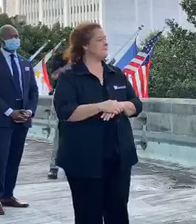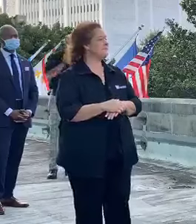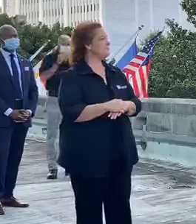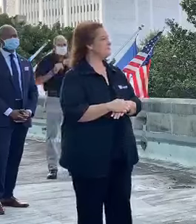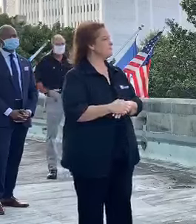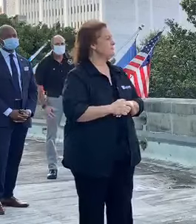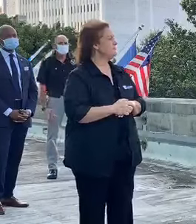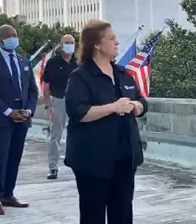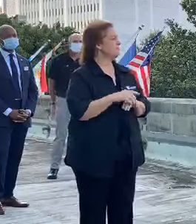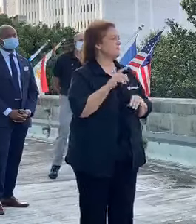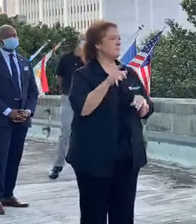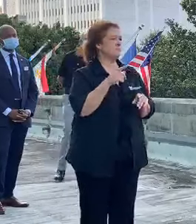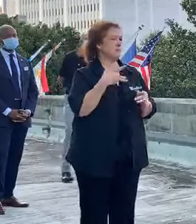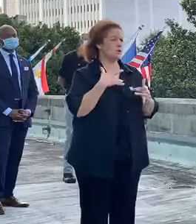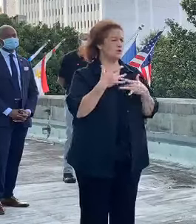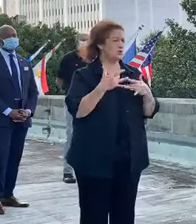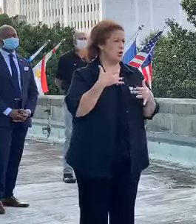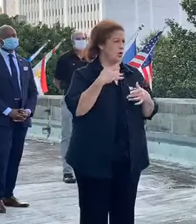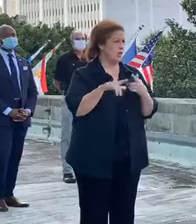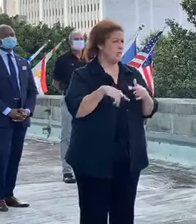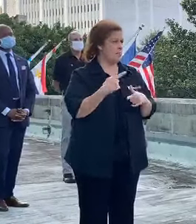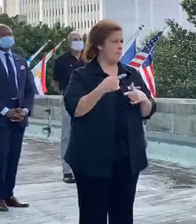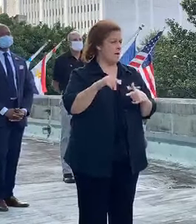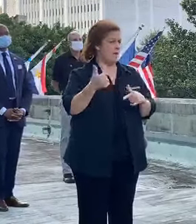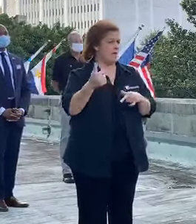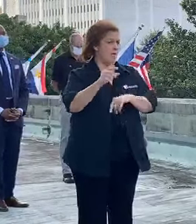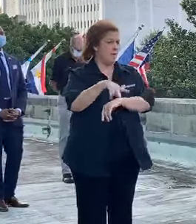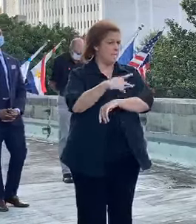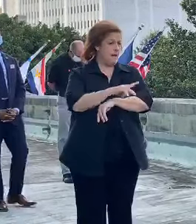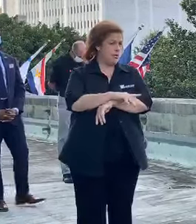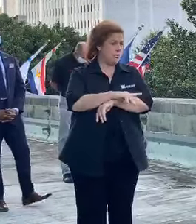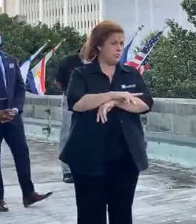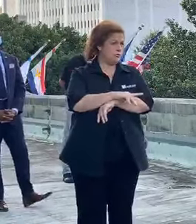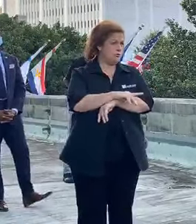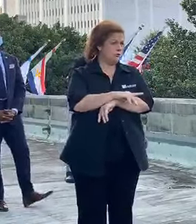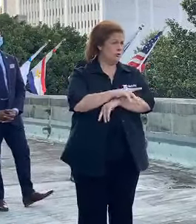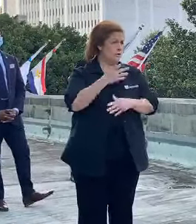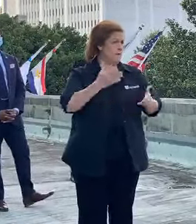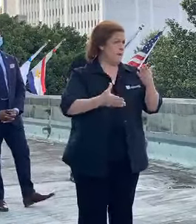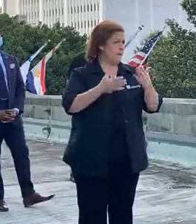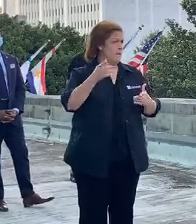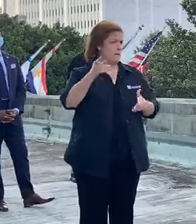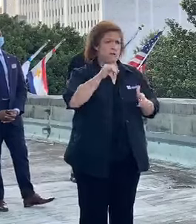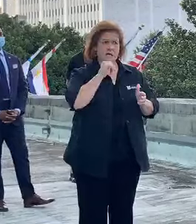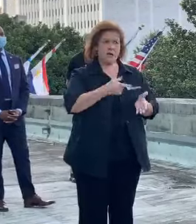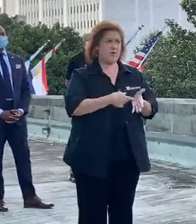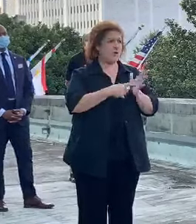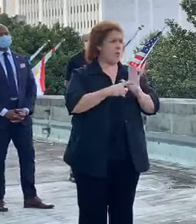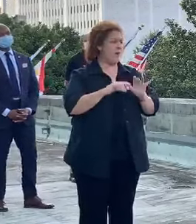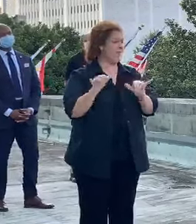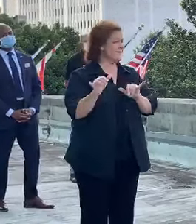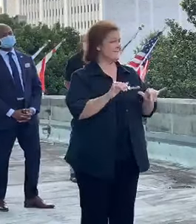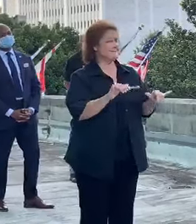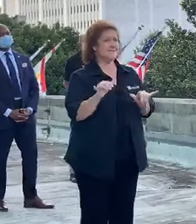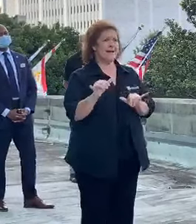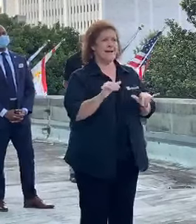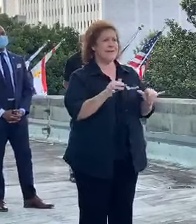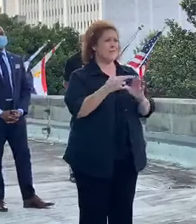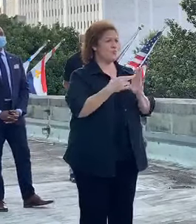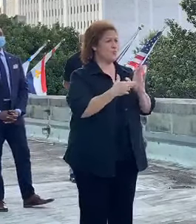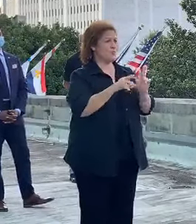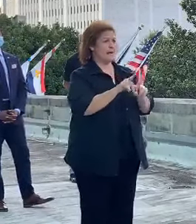Mayor, is it concerning to you that neighboring parishes and municipalities may not be requiring some of the same measures as